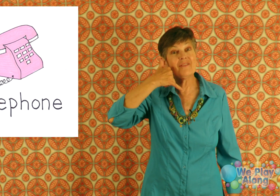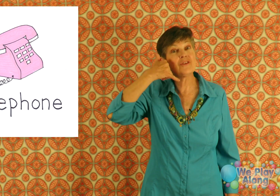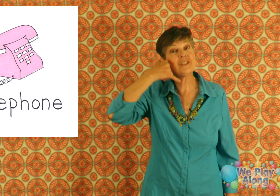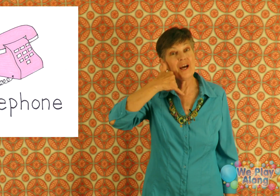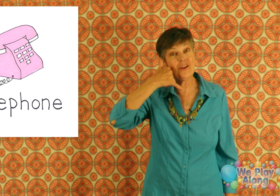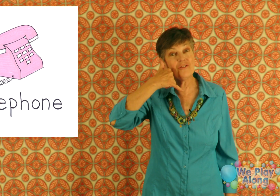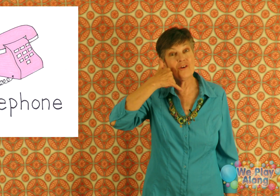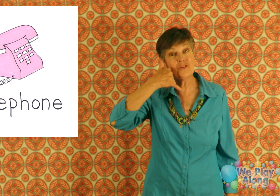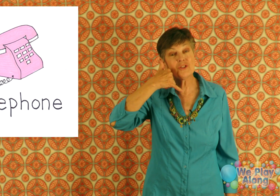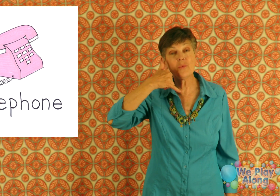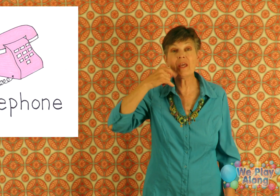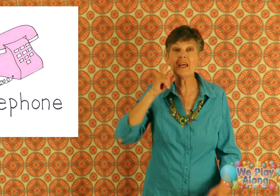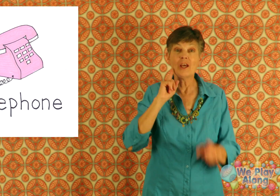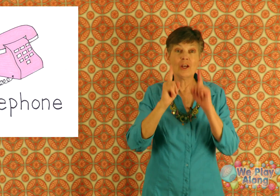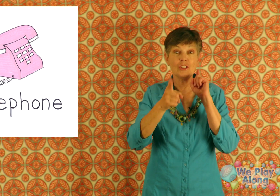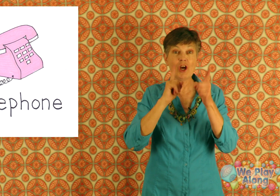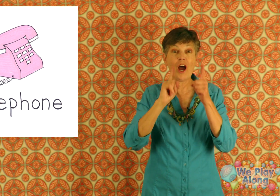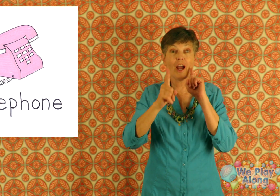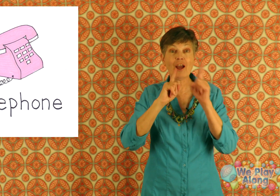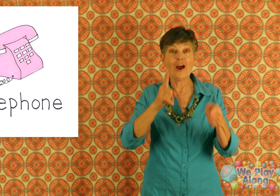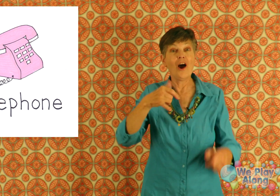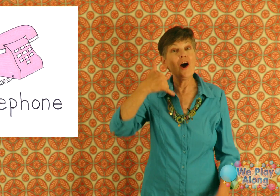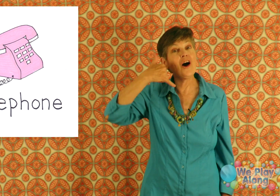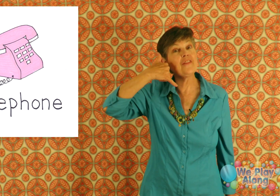for telephone. So we can talk